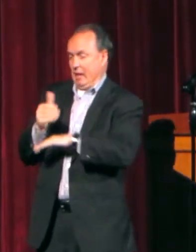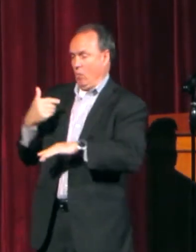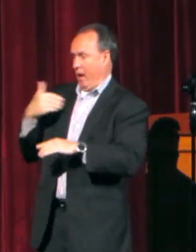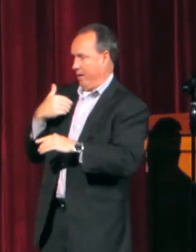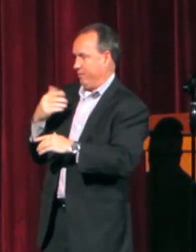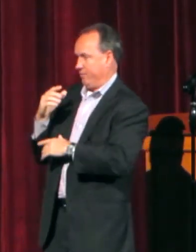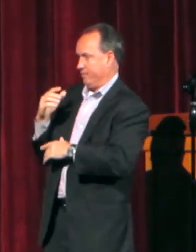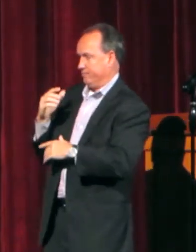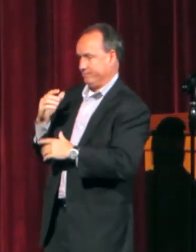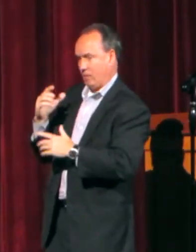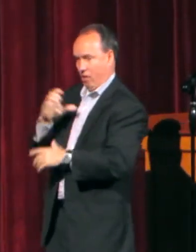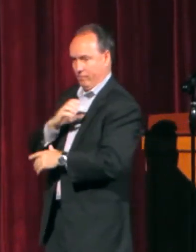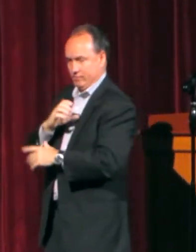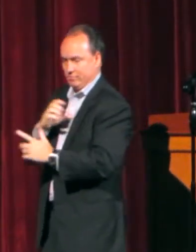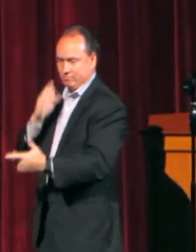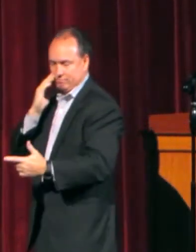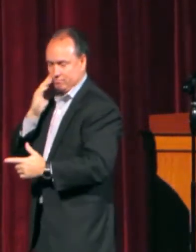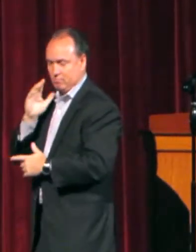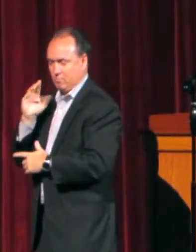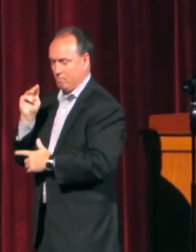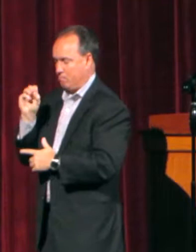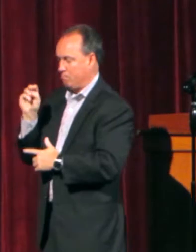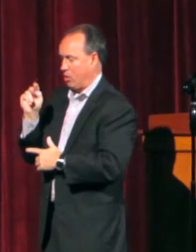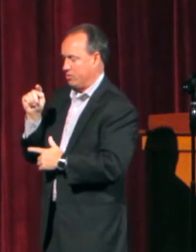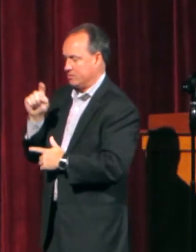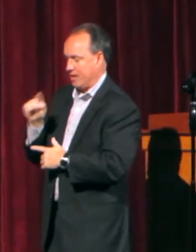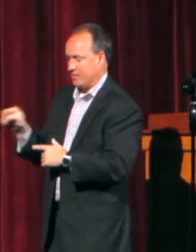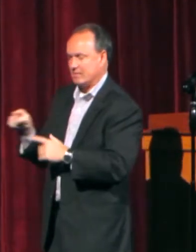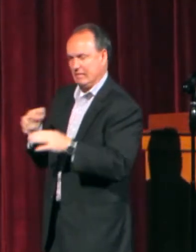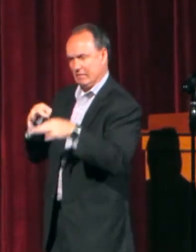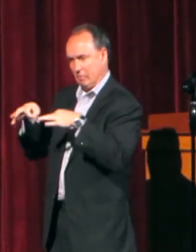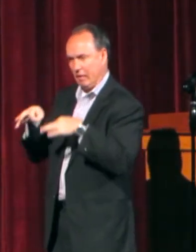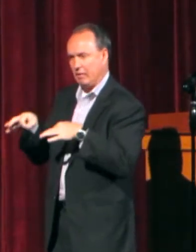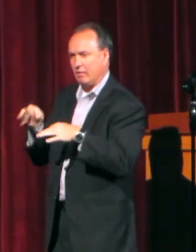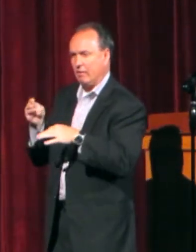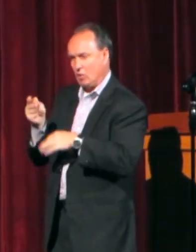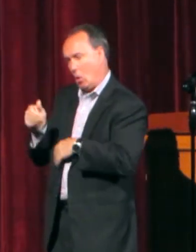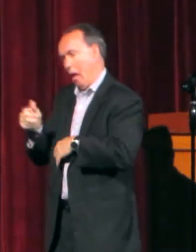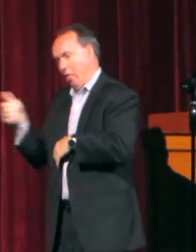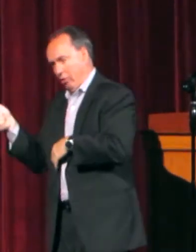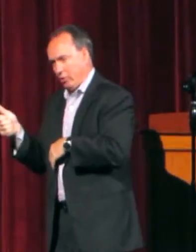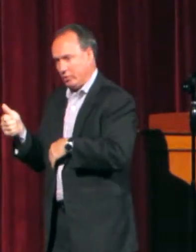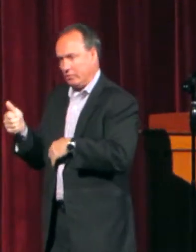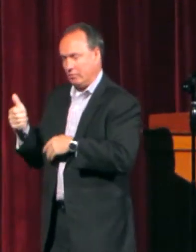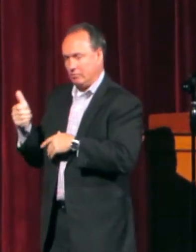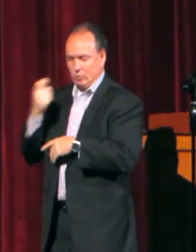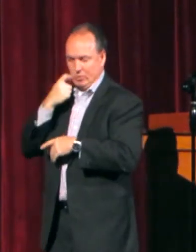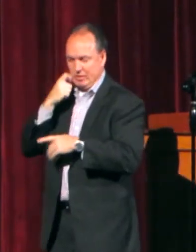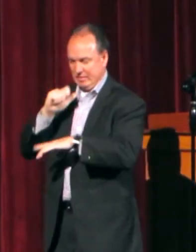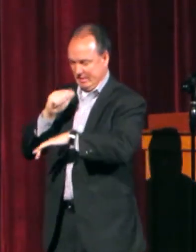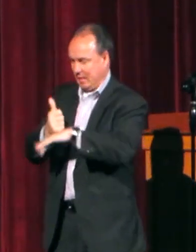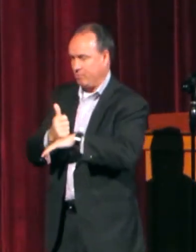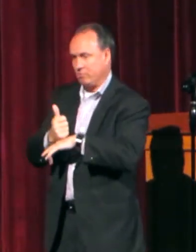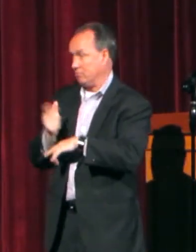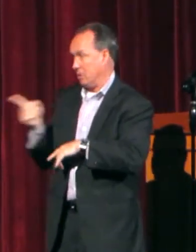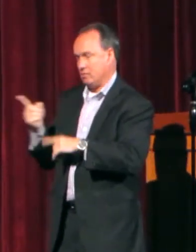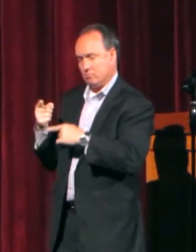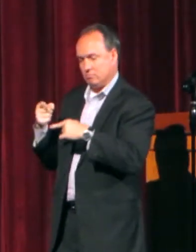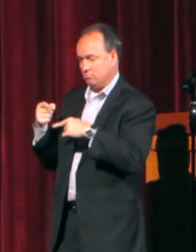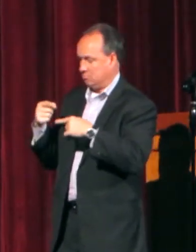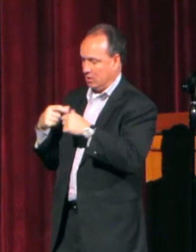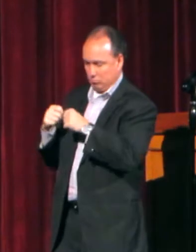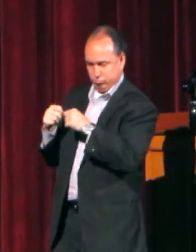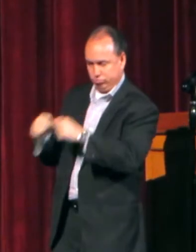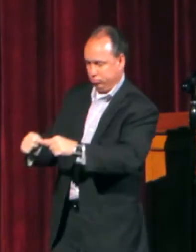have Deputy Montez explain to you some of the other things we've recently done. We had him with us all summer, and